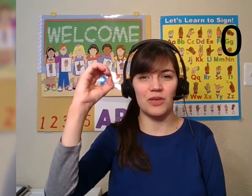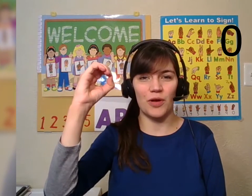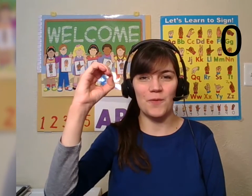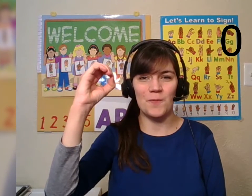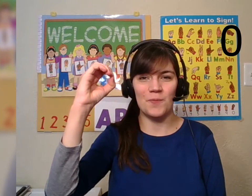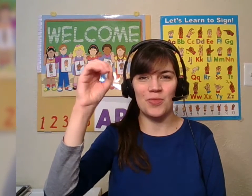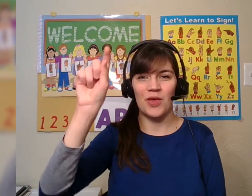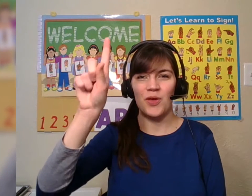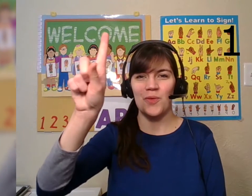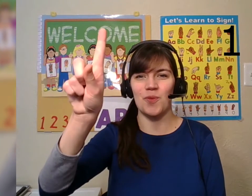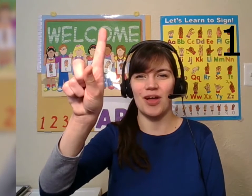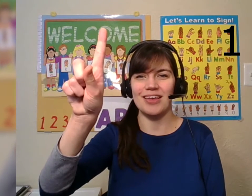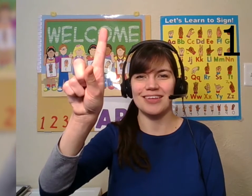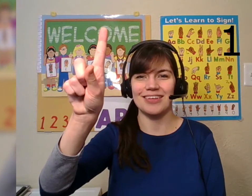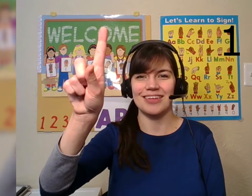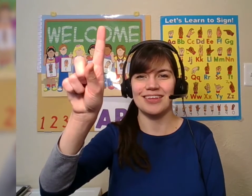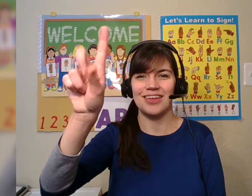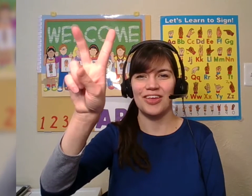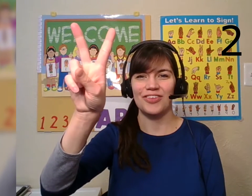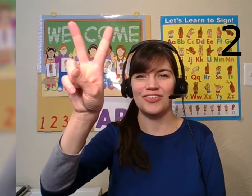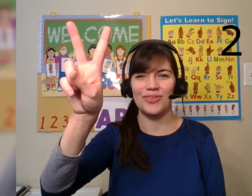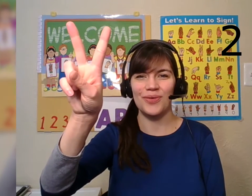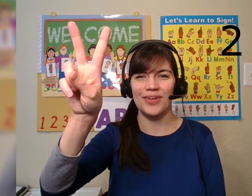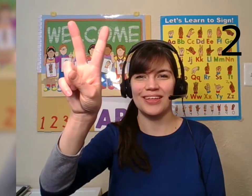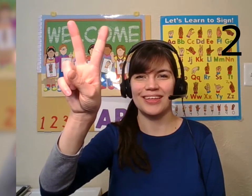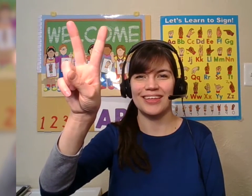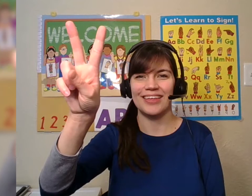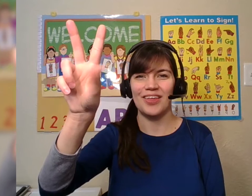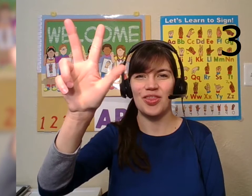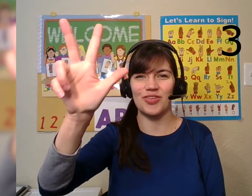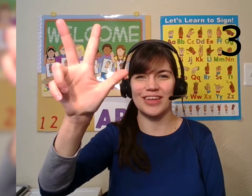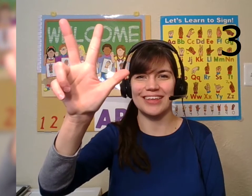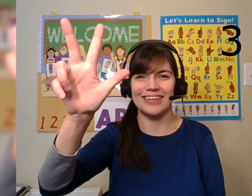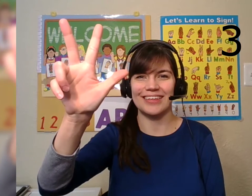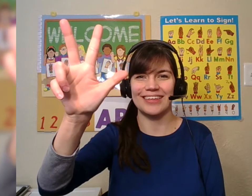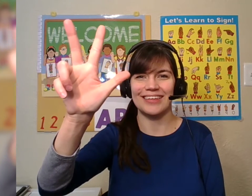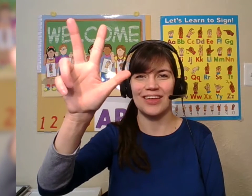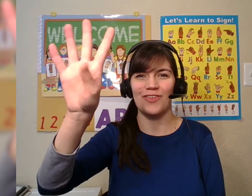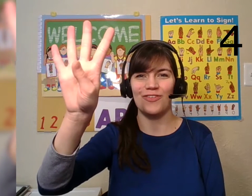0, 1, 2, 3,